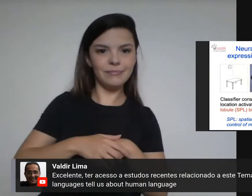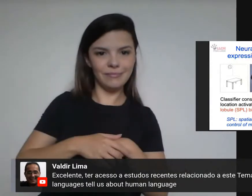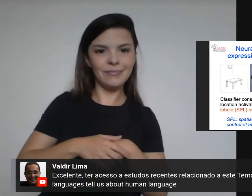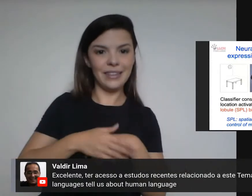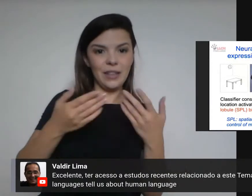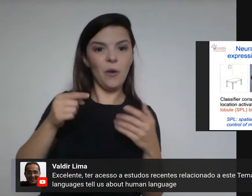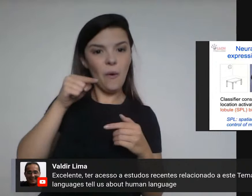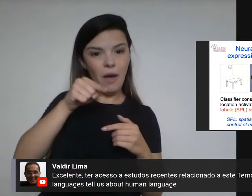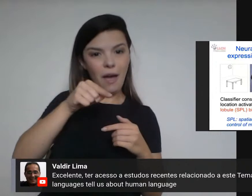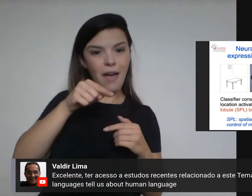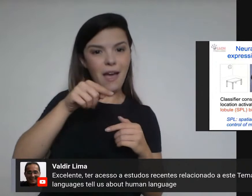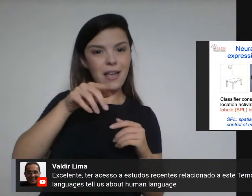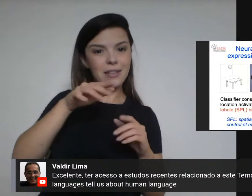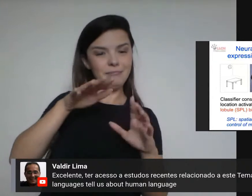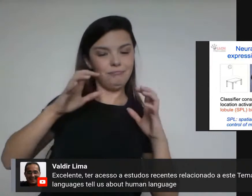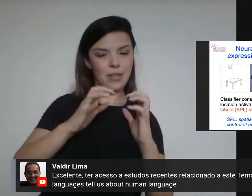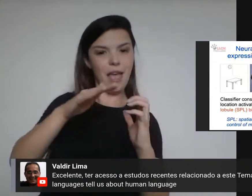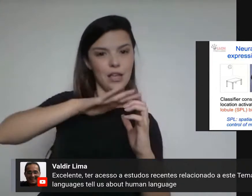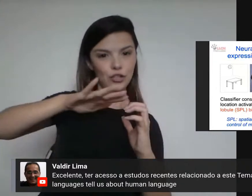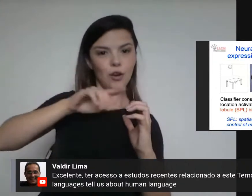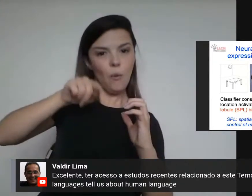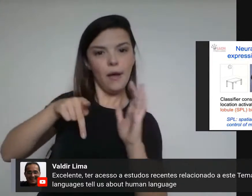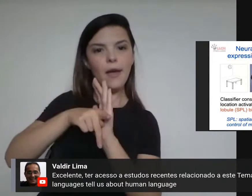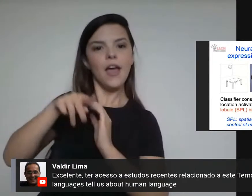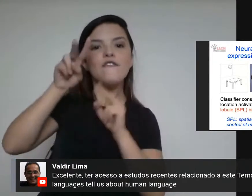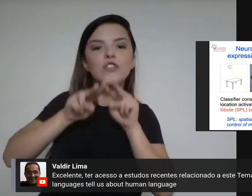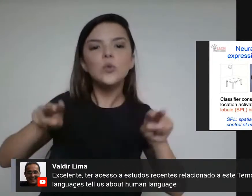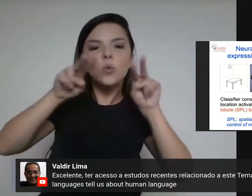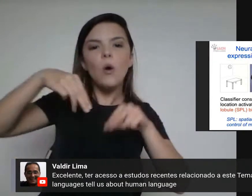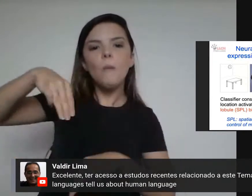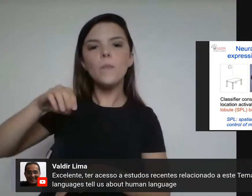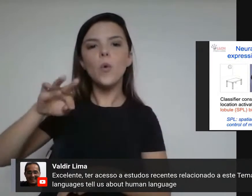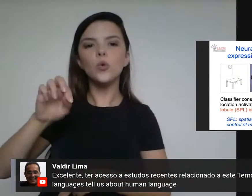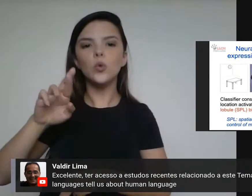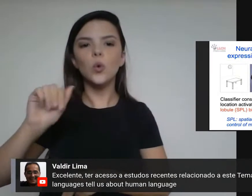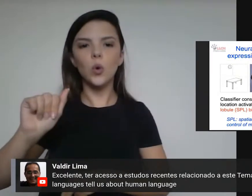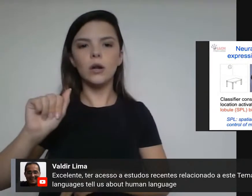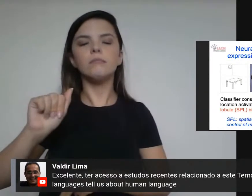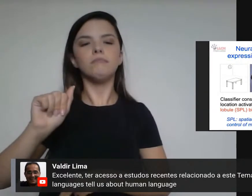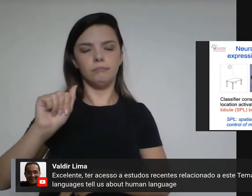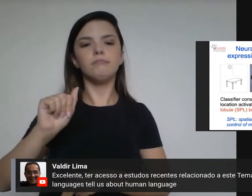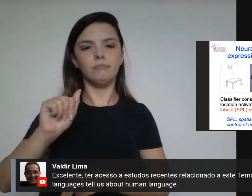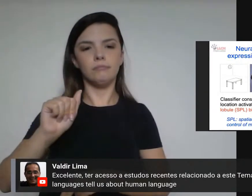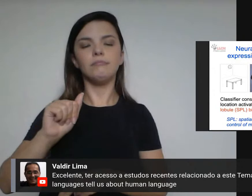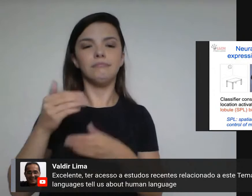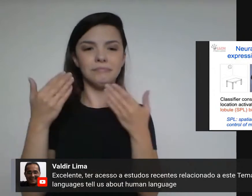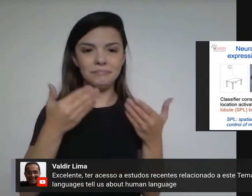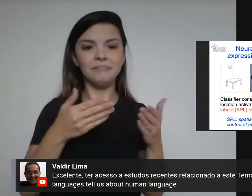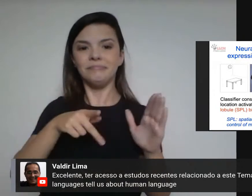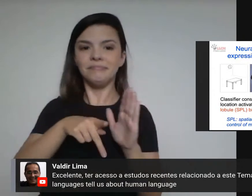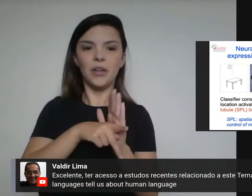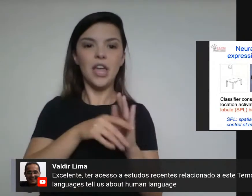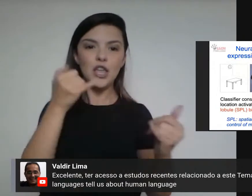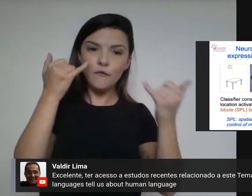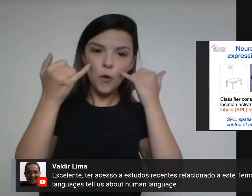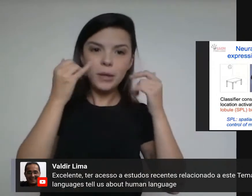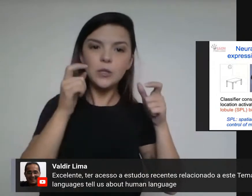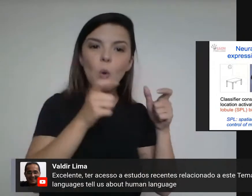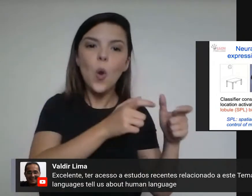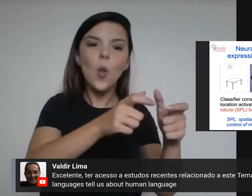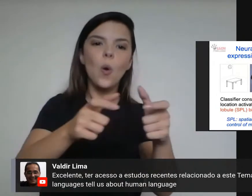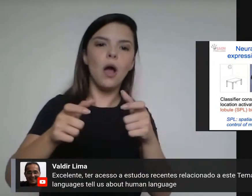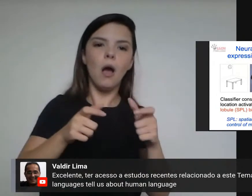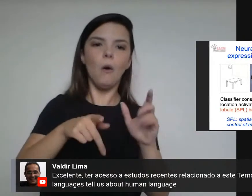that is likely involved in SPL and is unique to the expression of this type of information in a signed